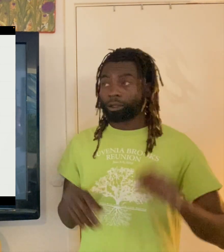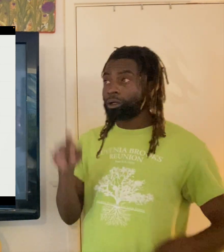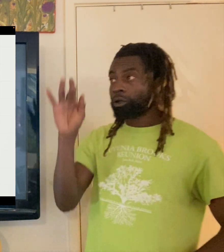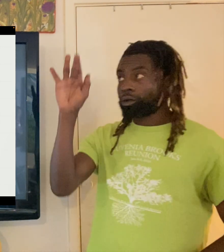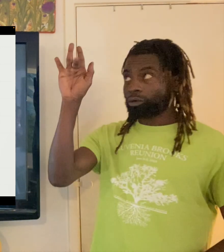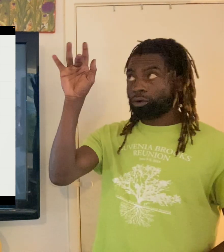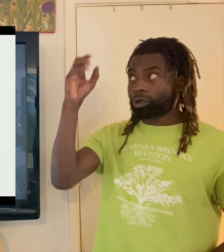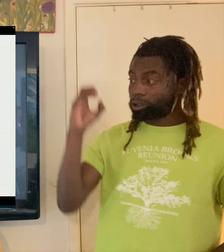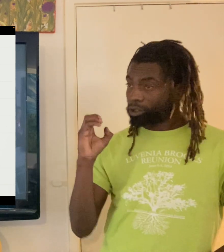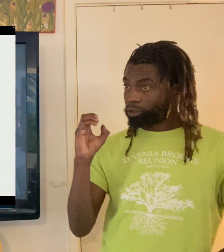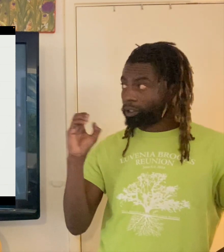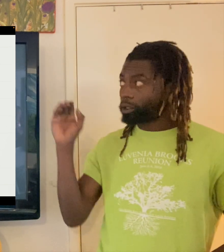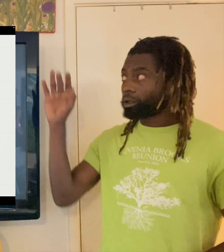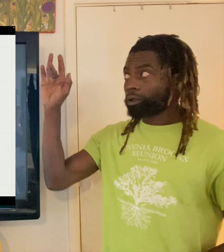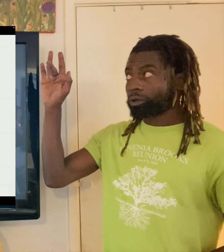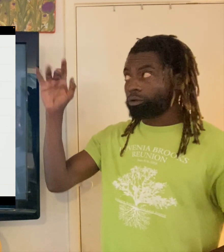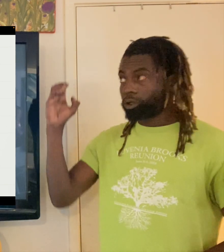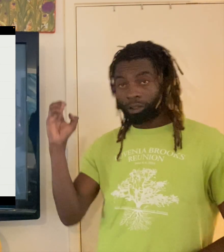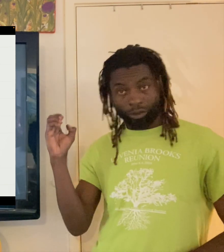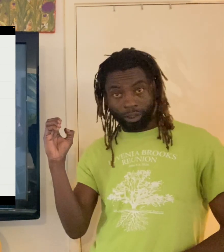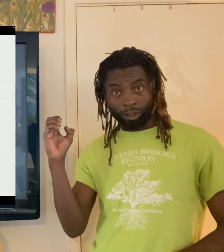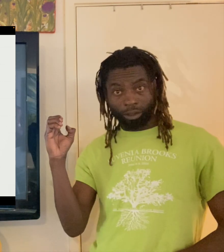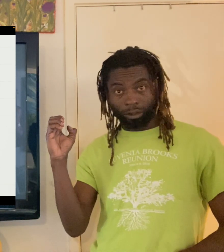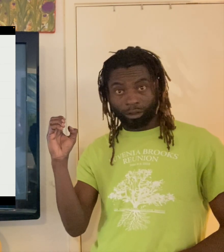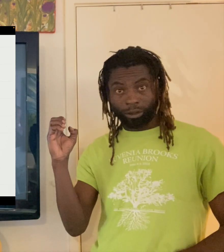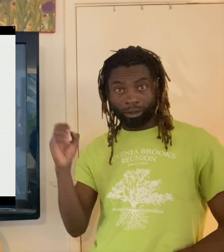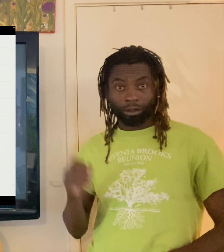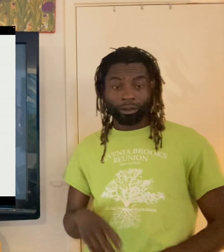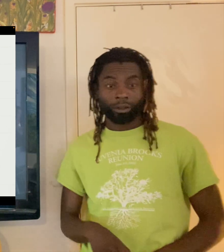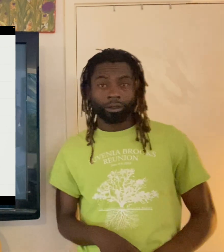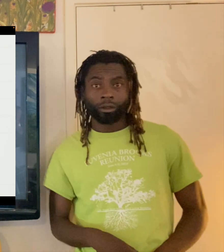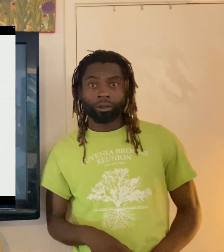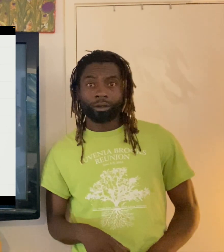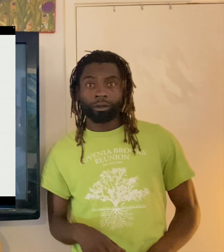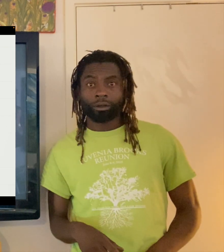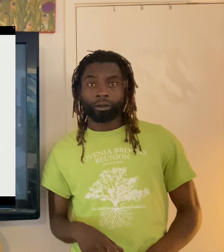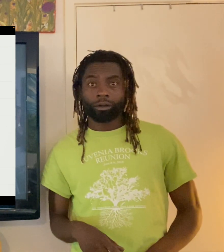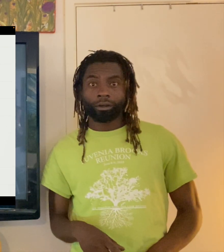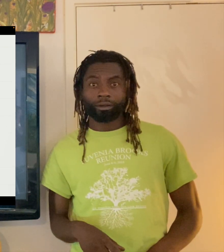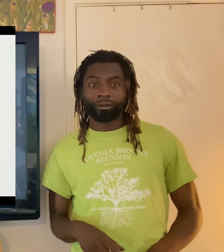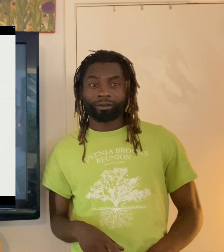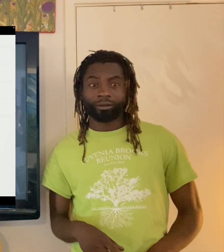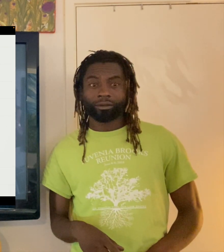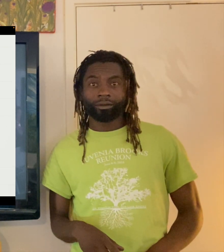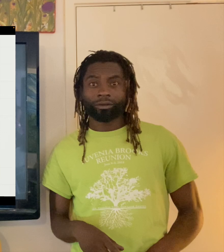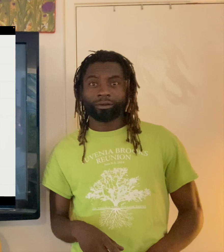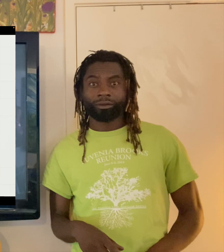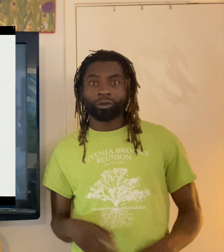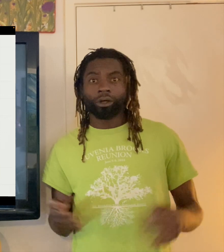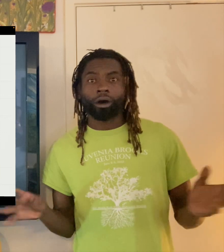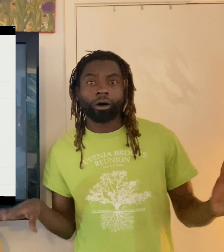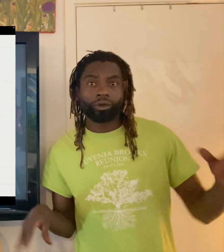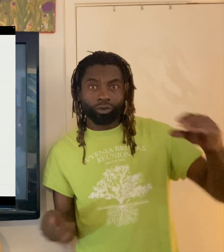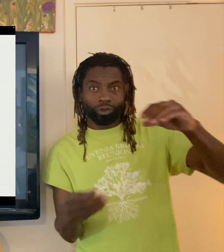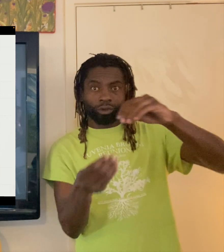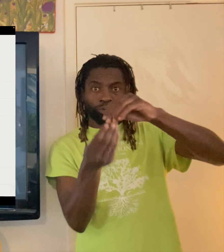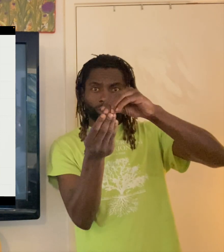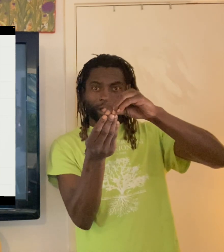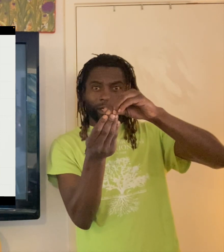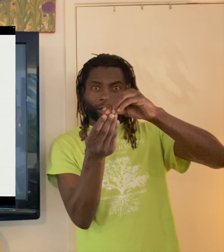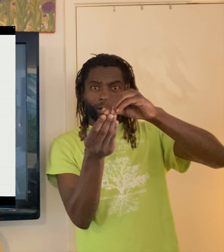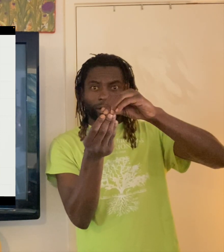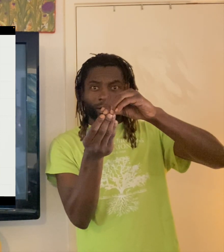1/4 here, and 1/4 here. And if we put 4 quarters or 4 fourths of me